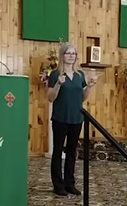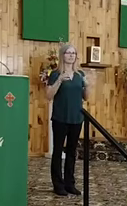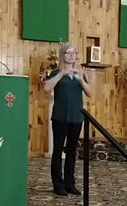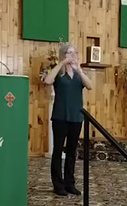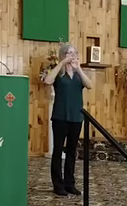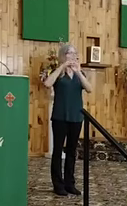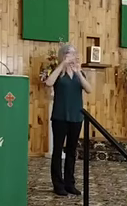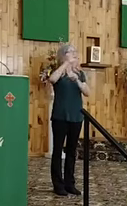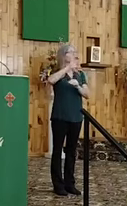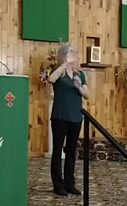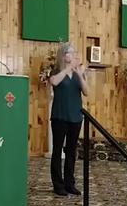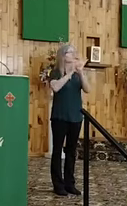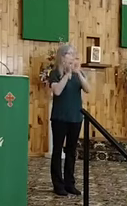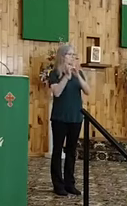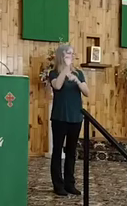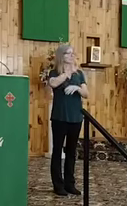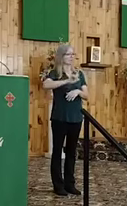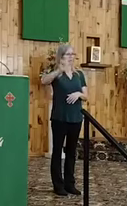Jesus our Lord.